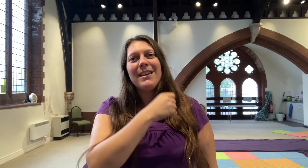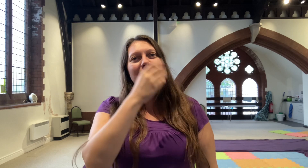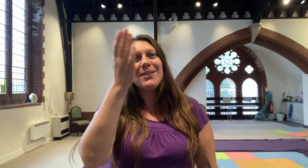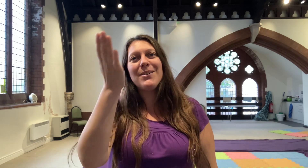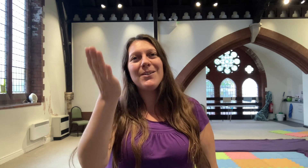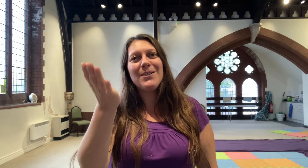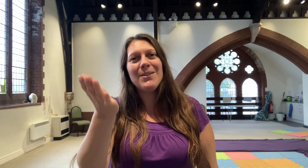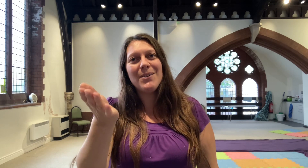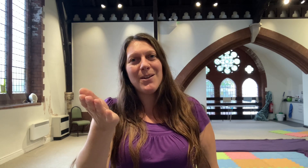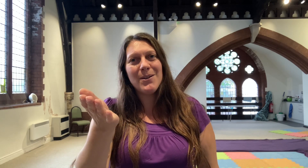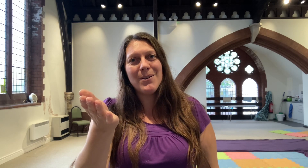to you.